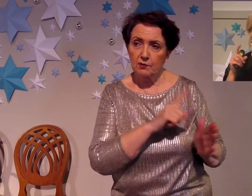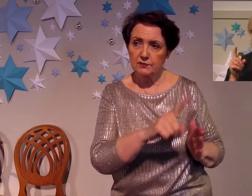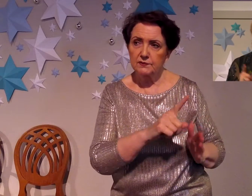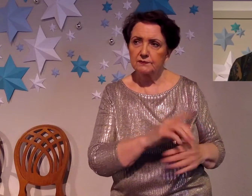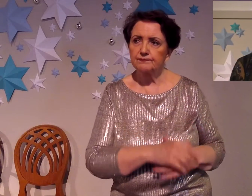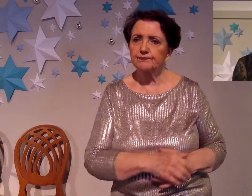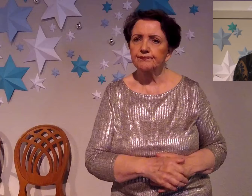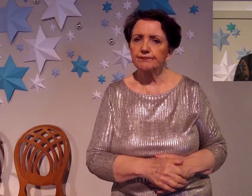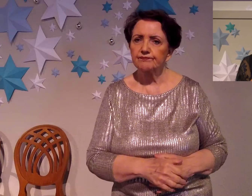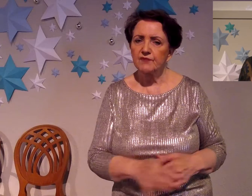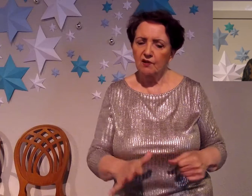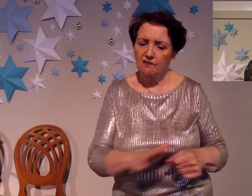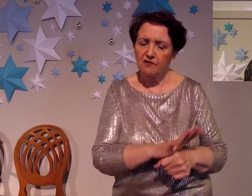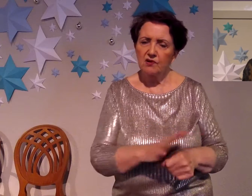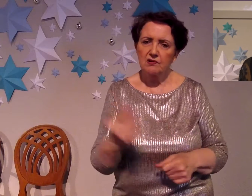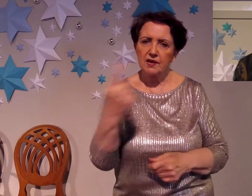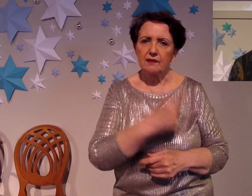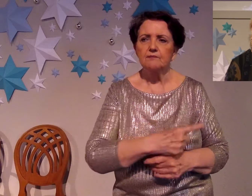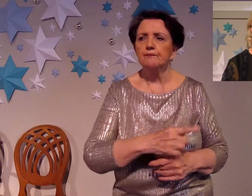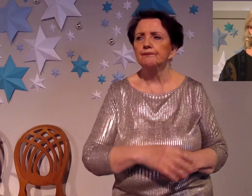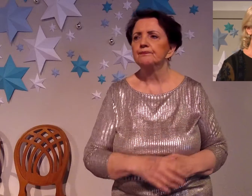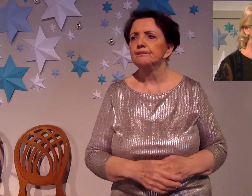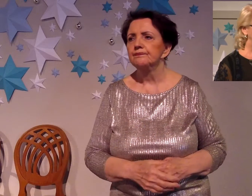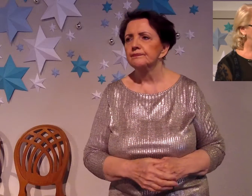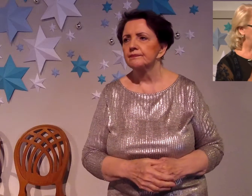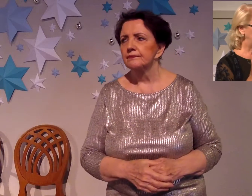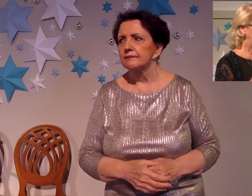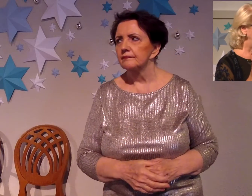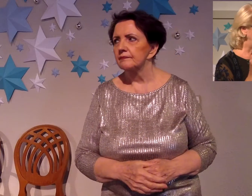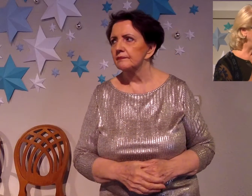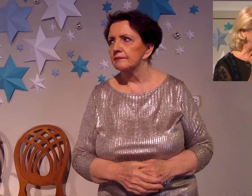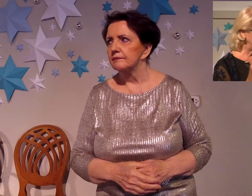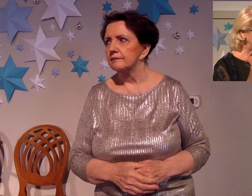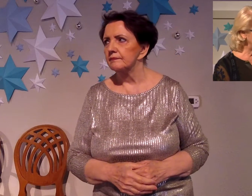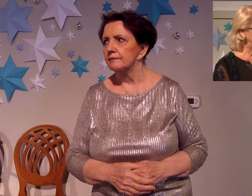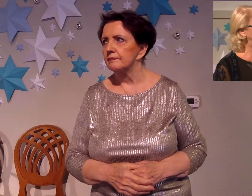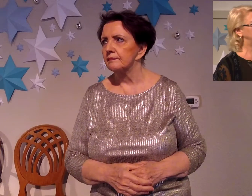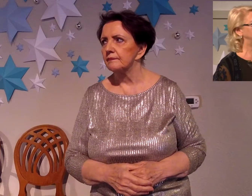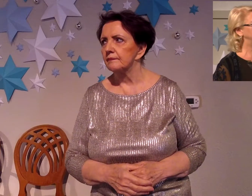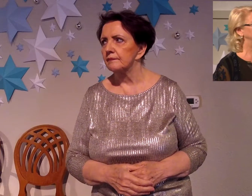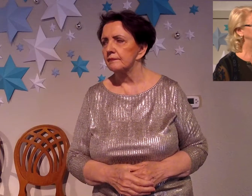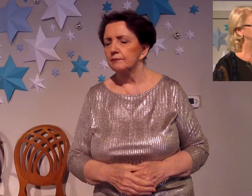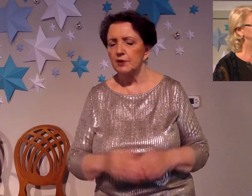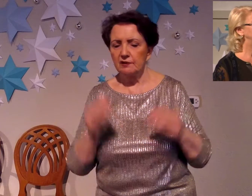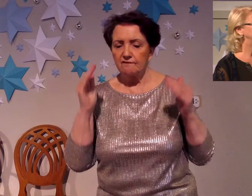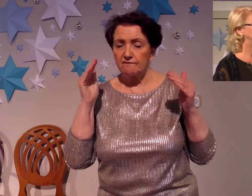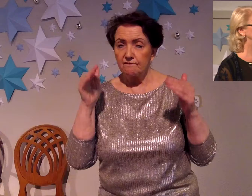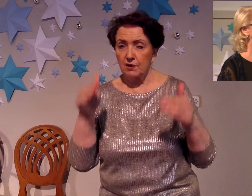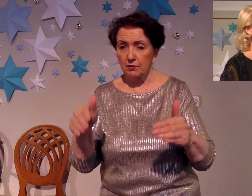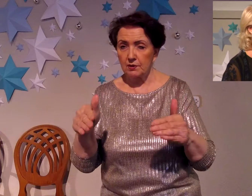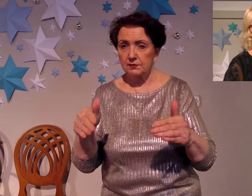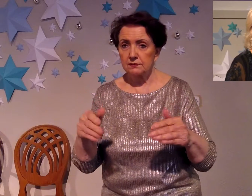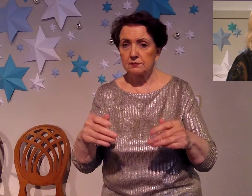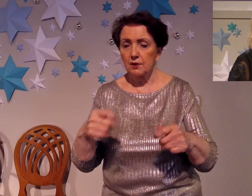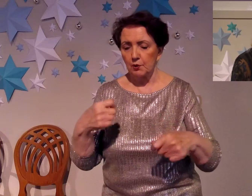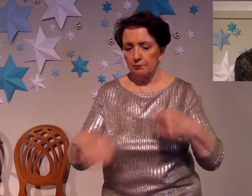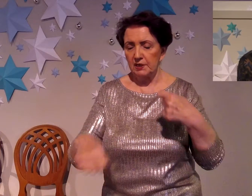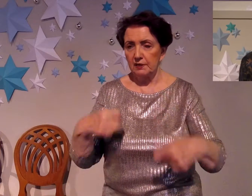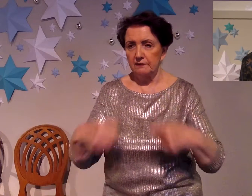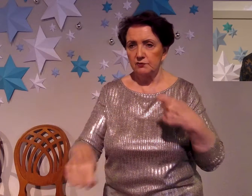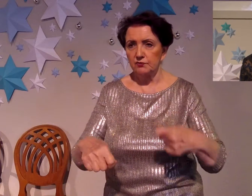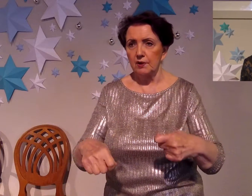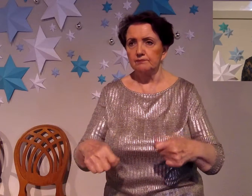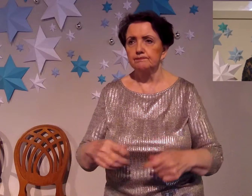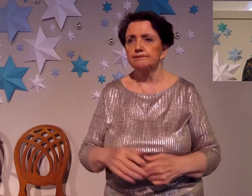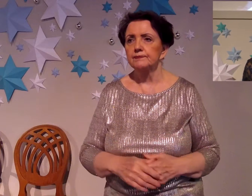A full 24 hours of being dedicated to beating that drum